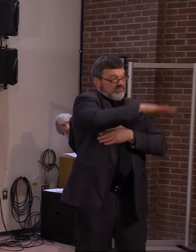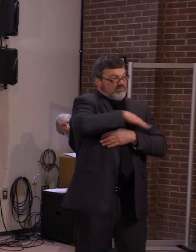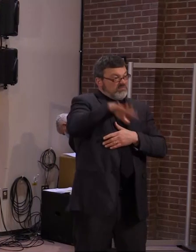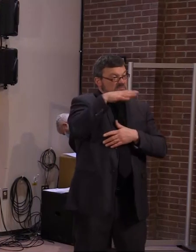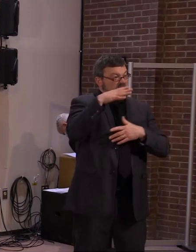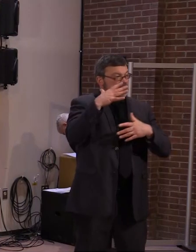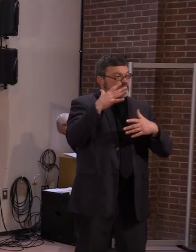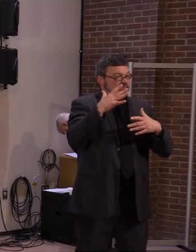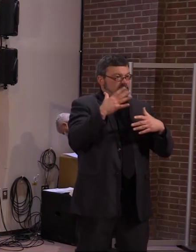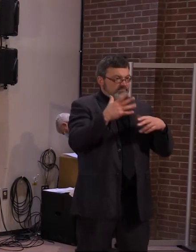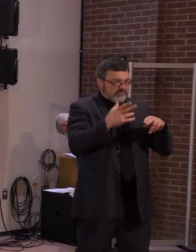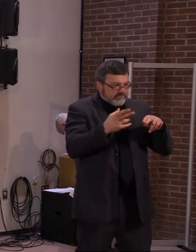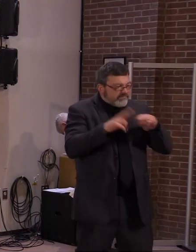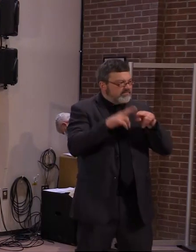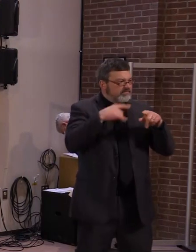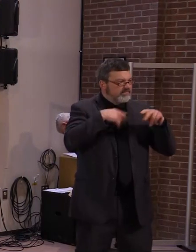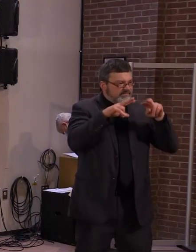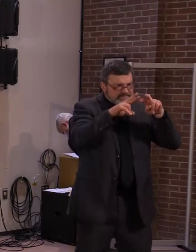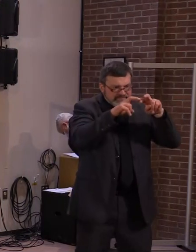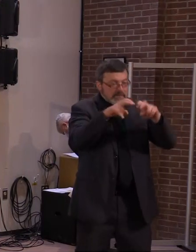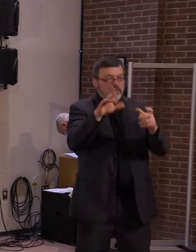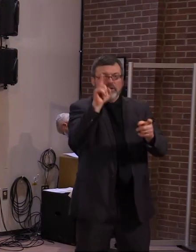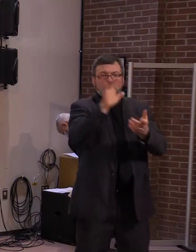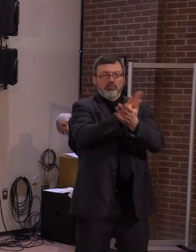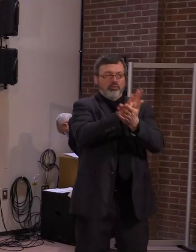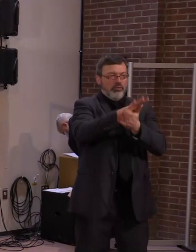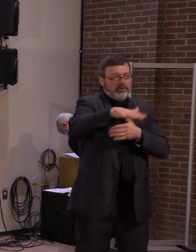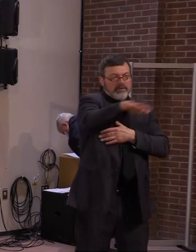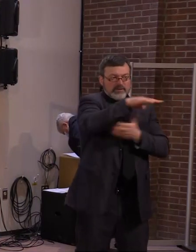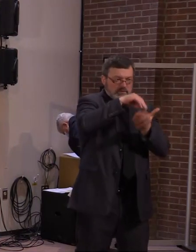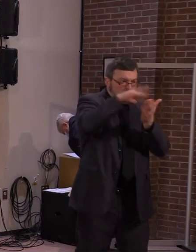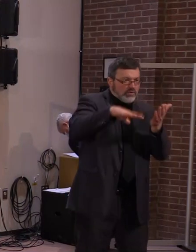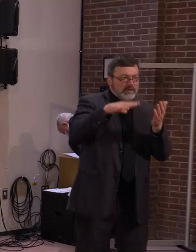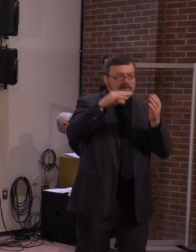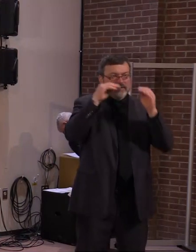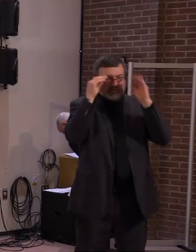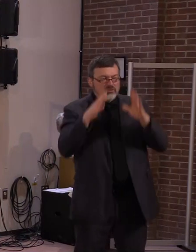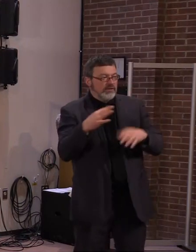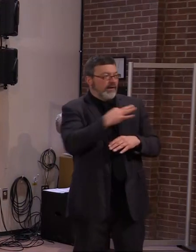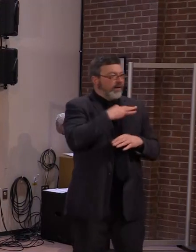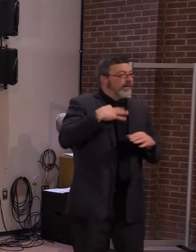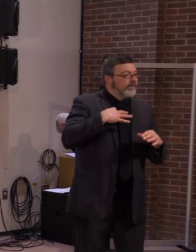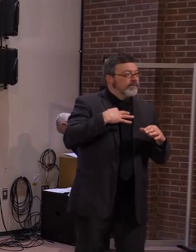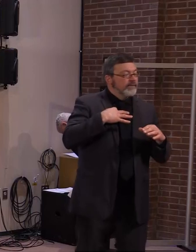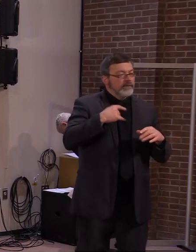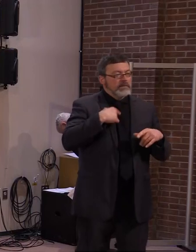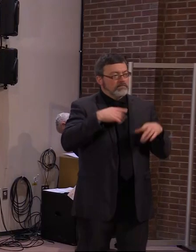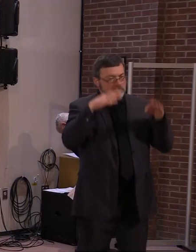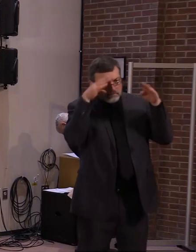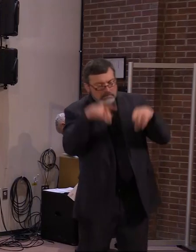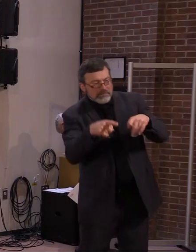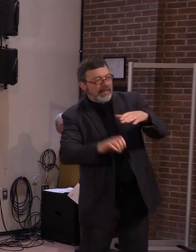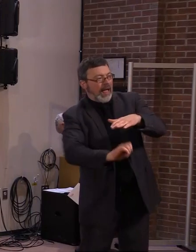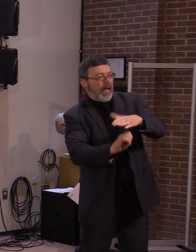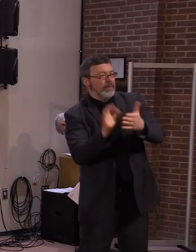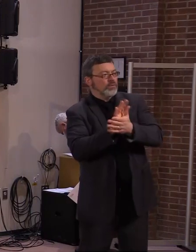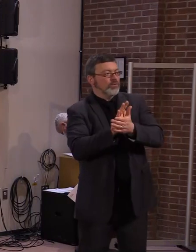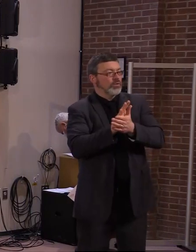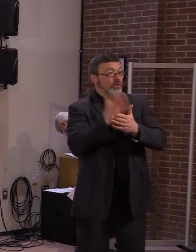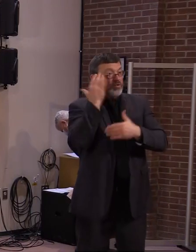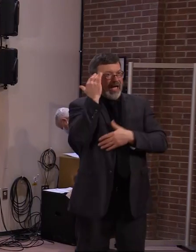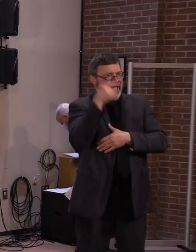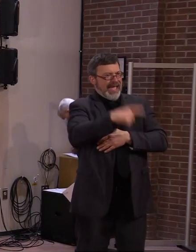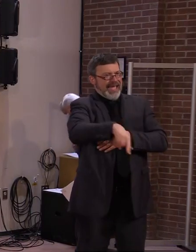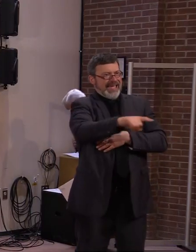challenging operating environment for our schools. But this is largely at the elementary school level, where vaccination rates are significantly lower than the high school